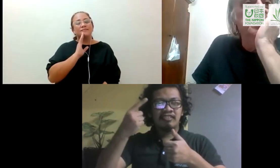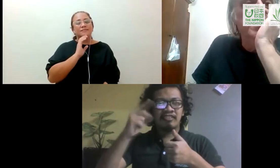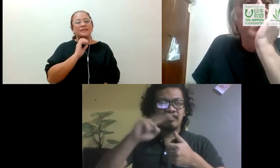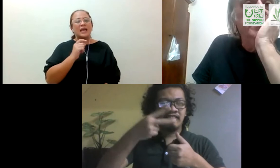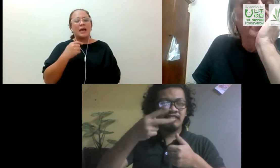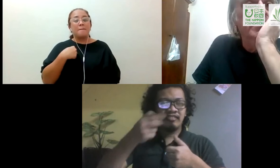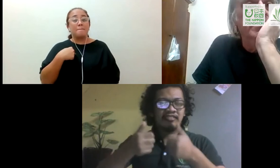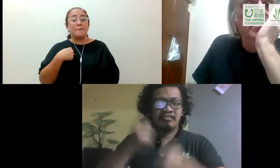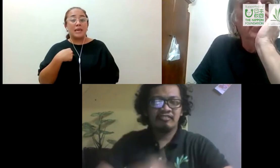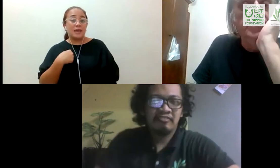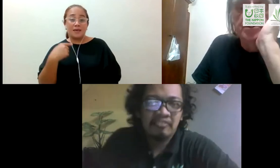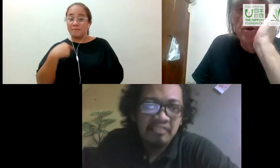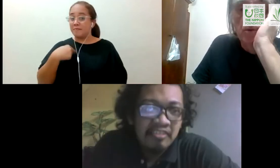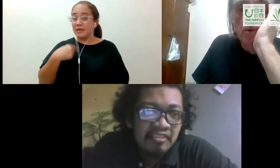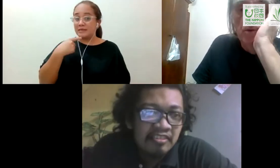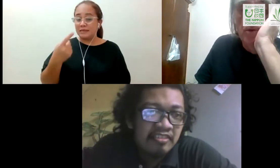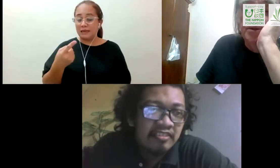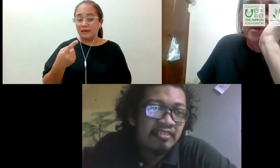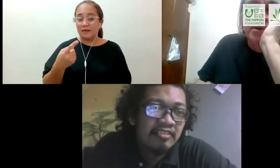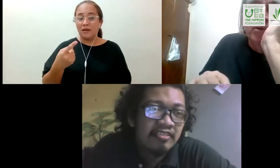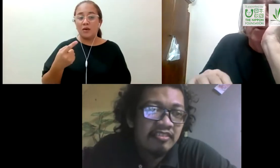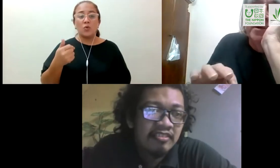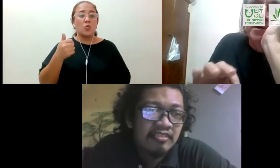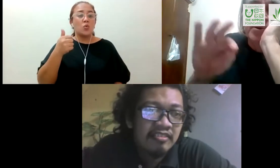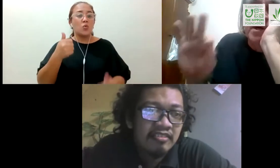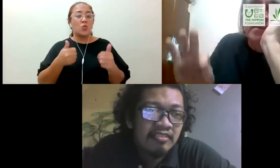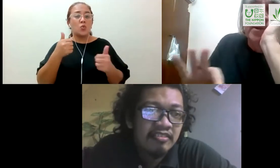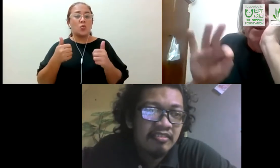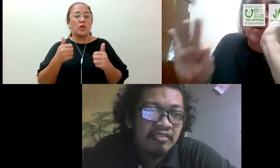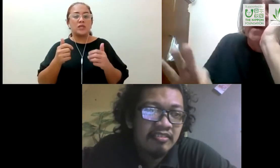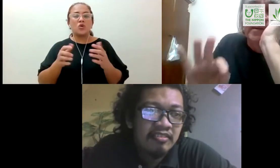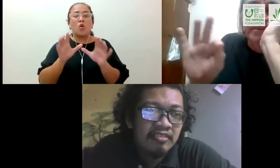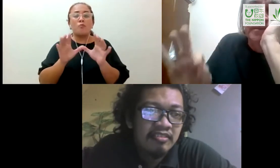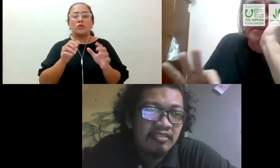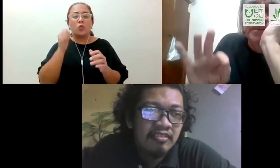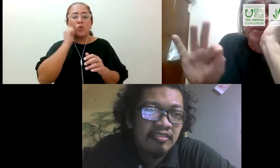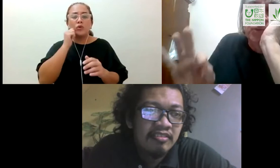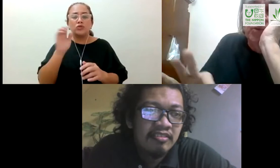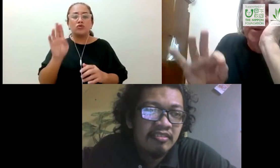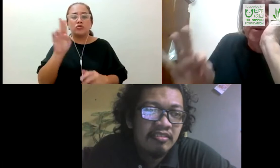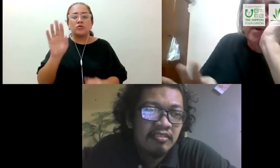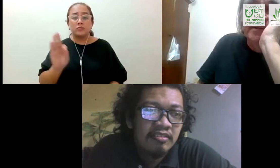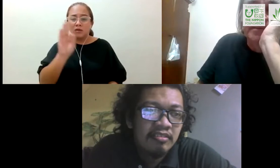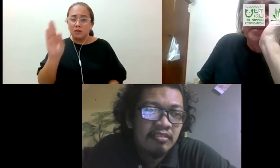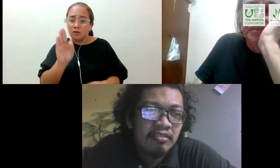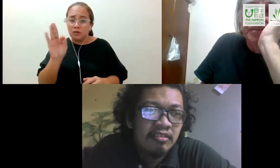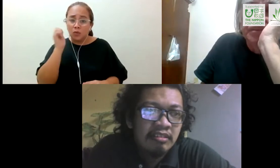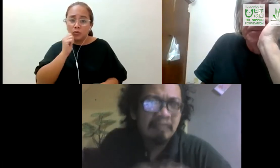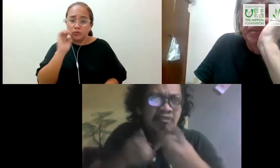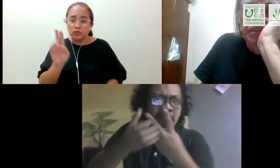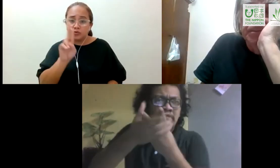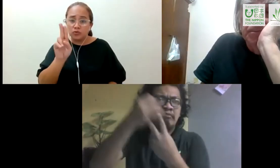I would say which is the way that's most common, to the right, movement to the right.